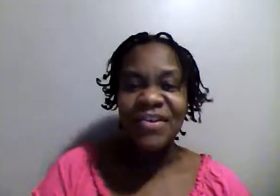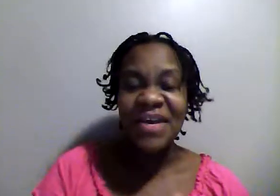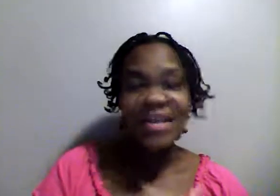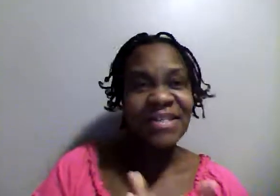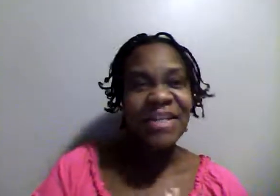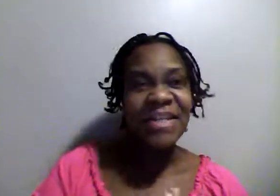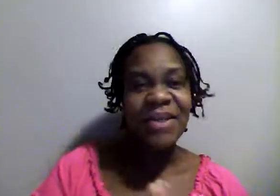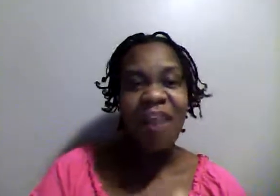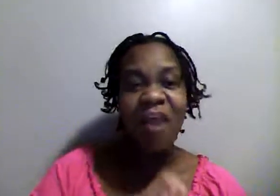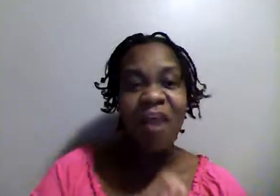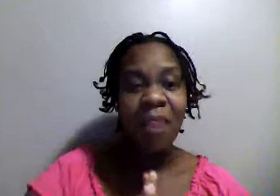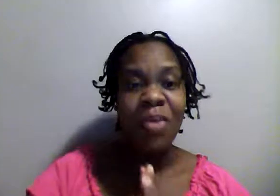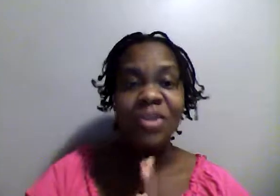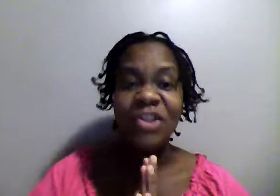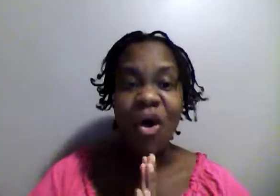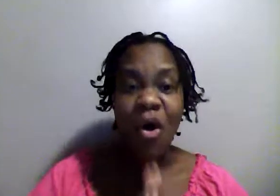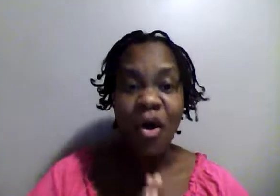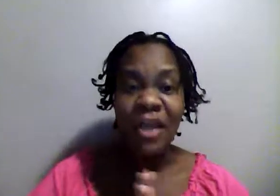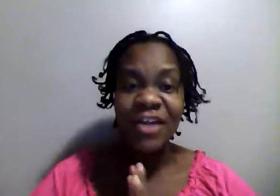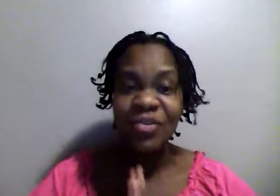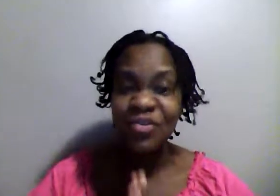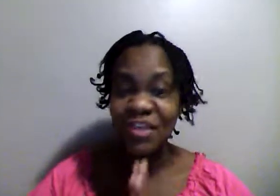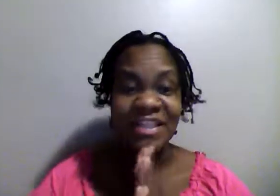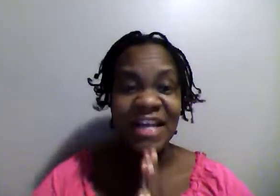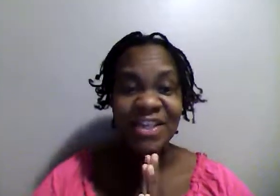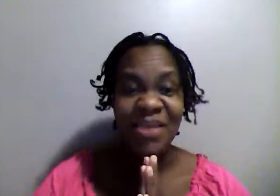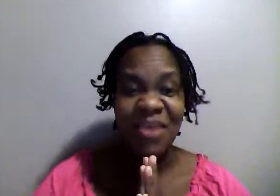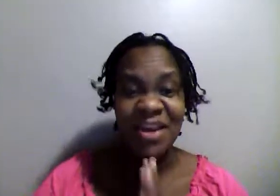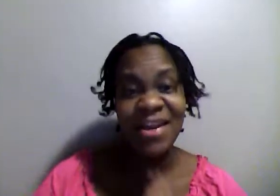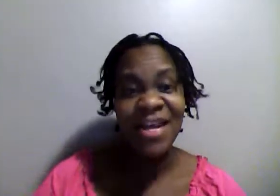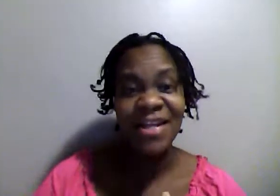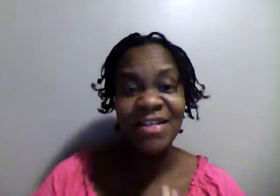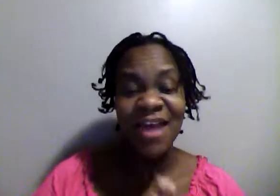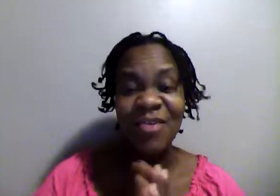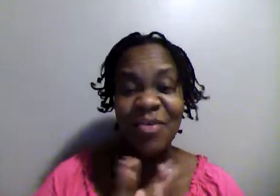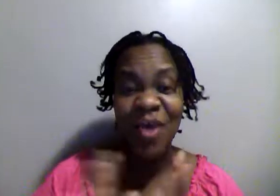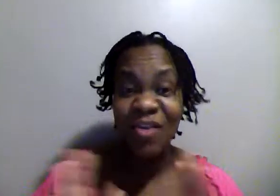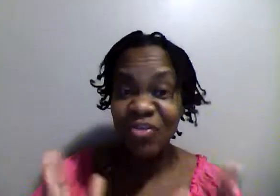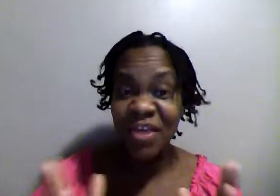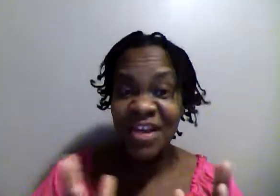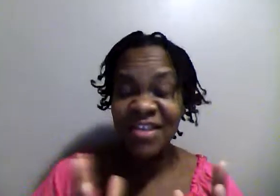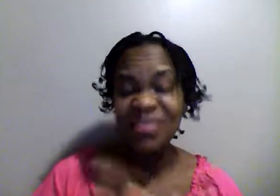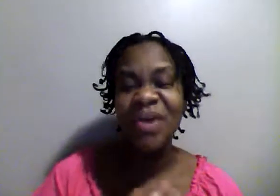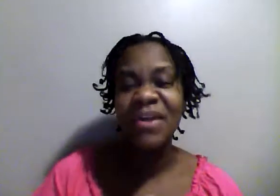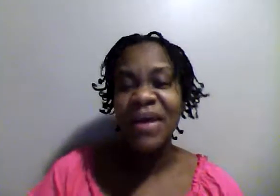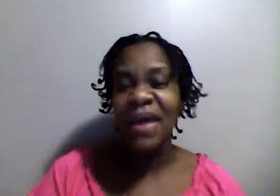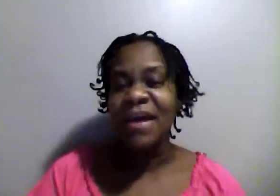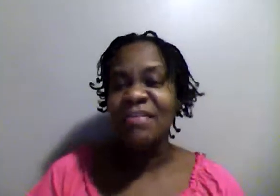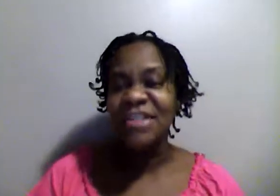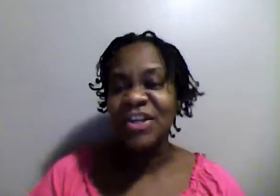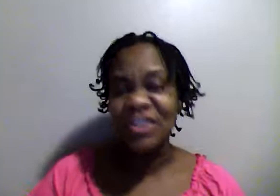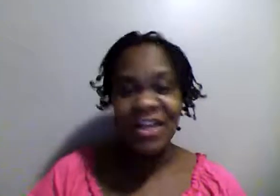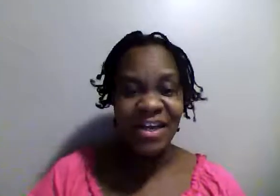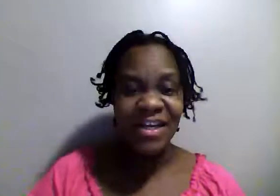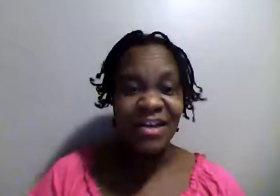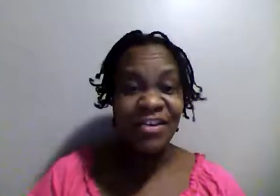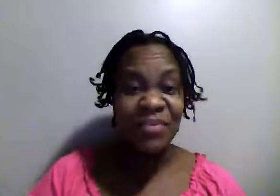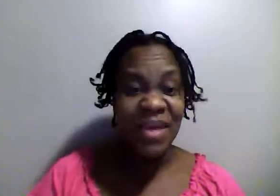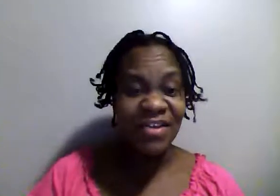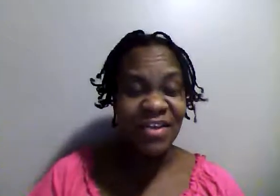is said to have almost all the nutrients that your body needs. I don't know how true it is, but a research that I did on tomato, that's